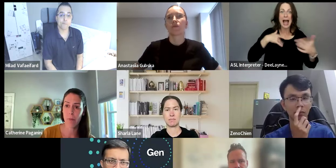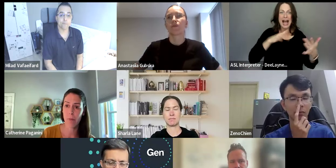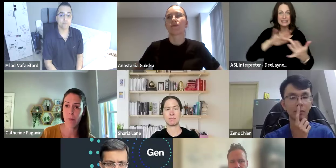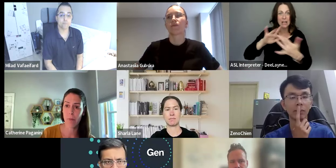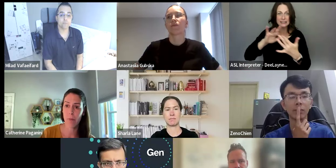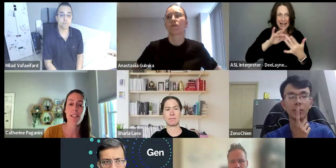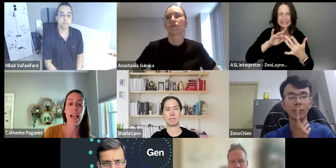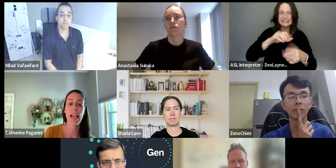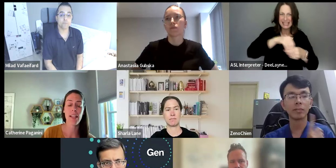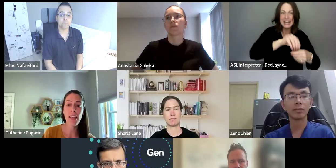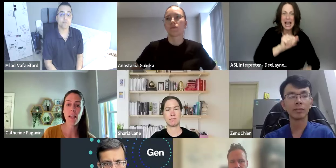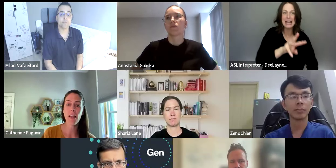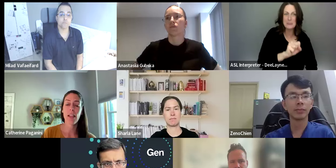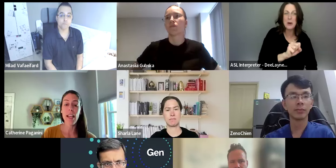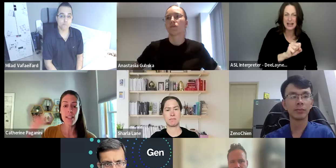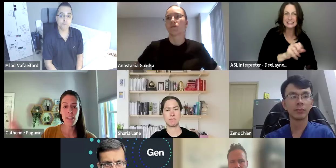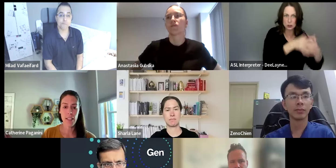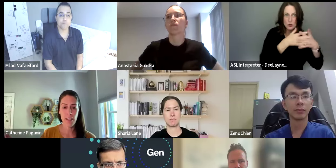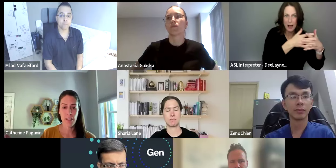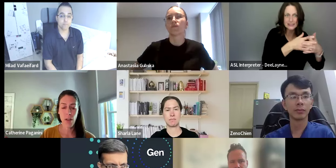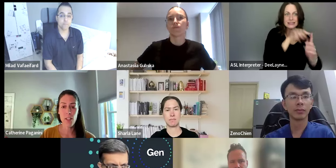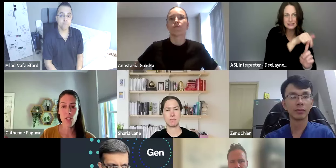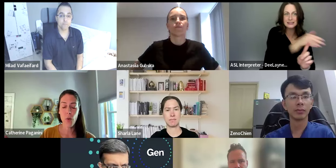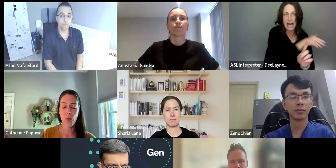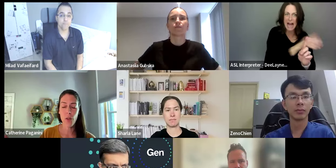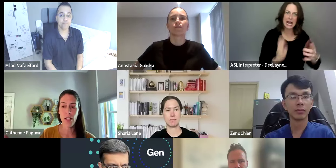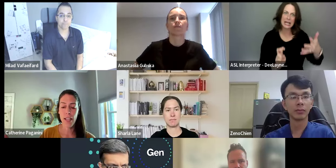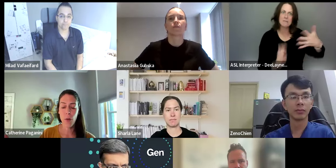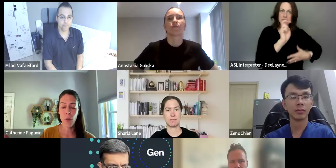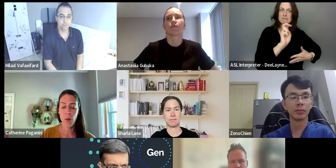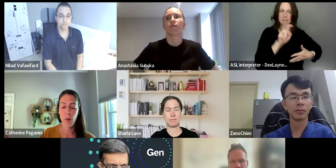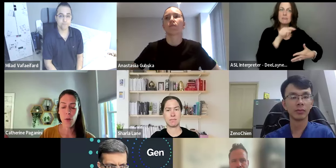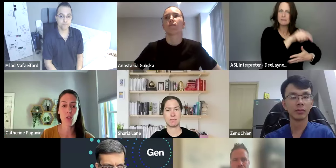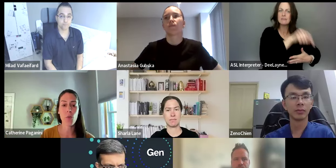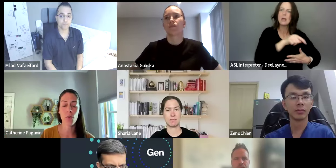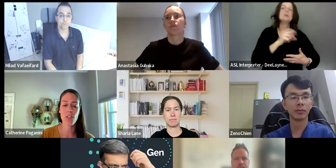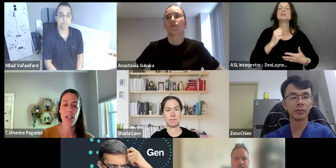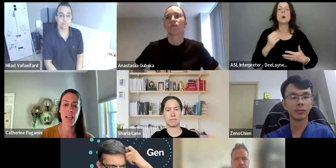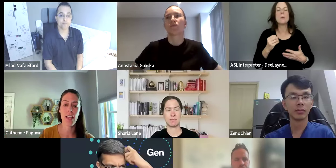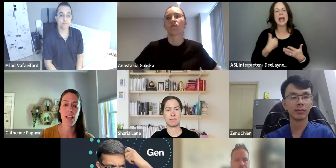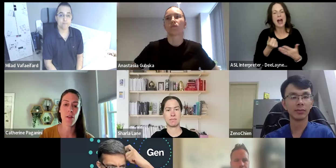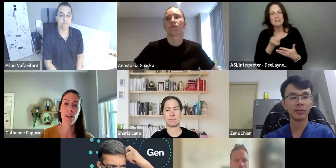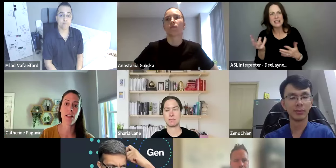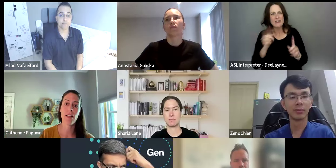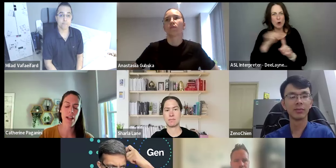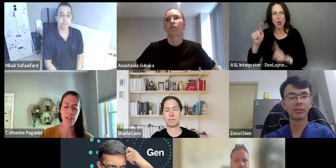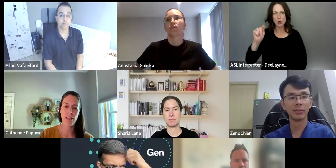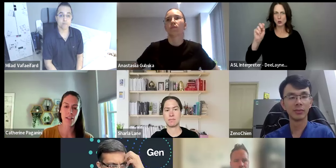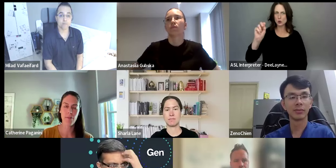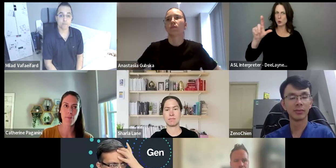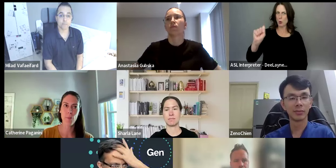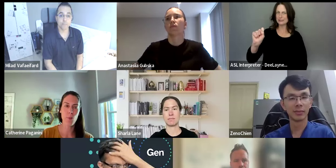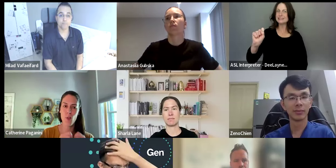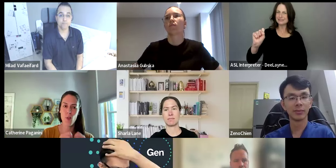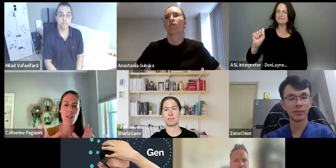at AWS, and he escalated it, right? So like we have several tools, and whether that is